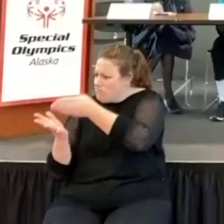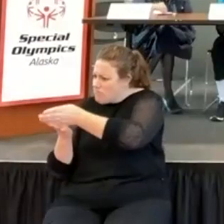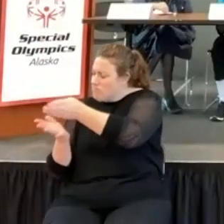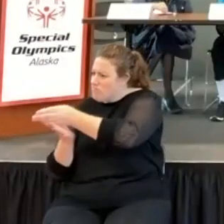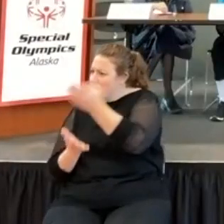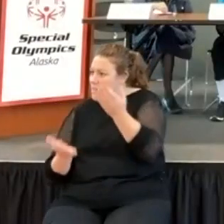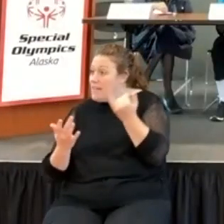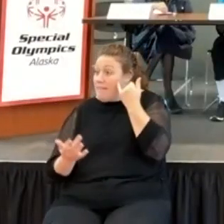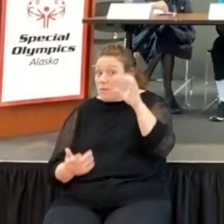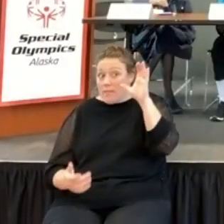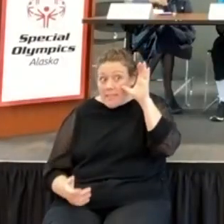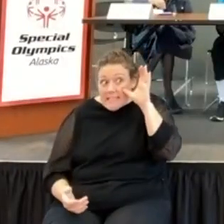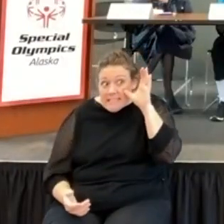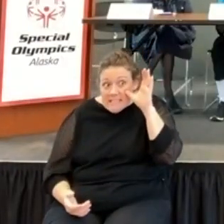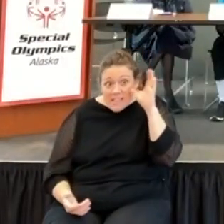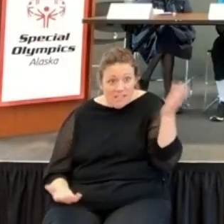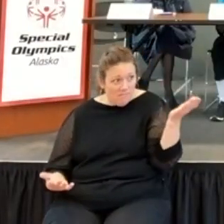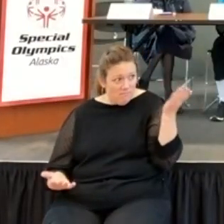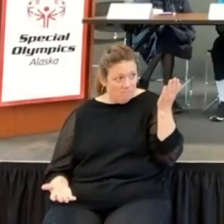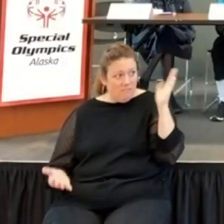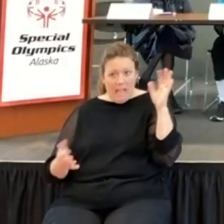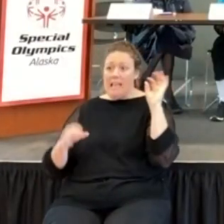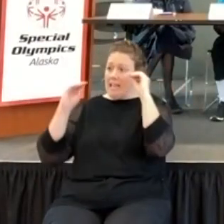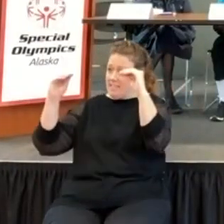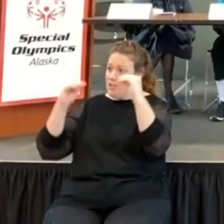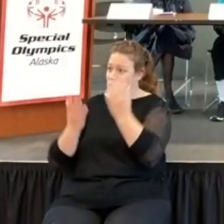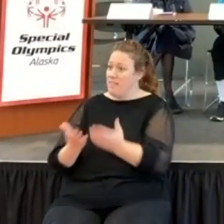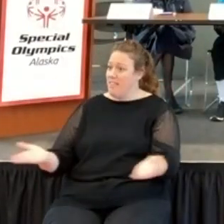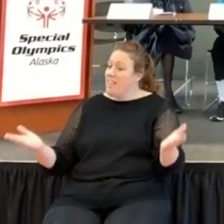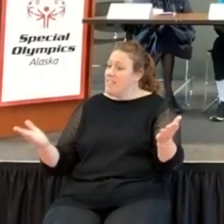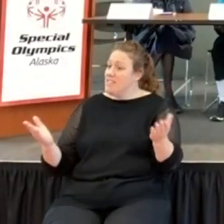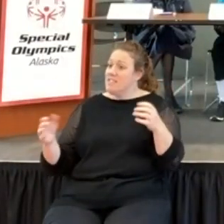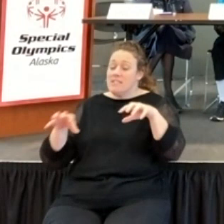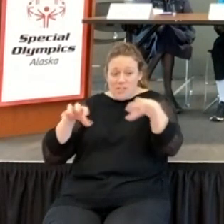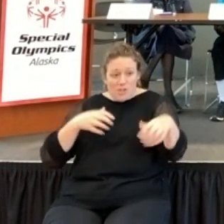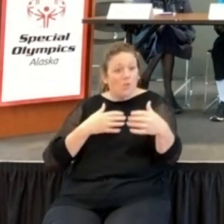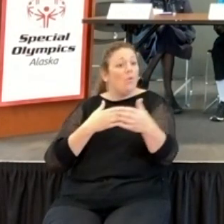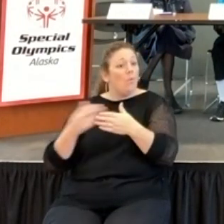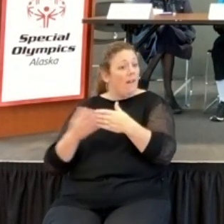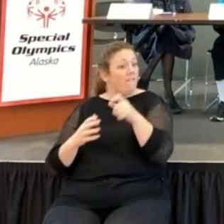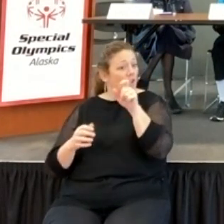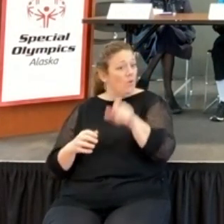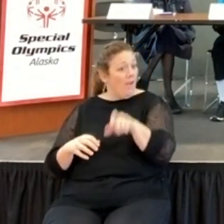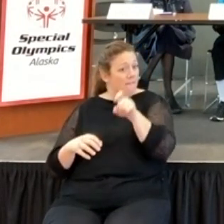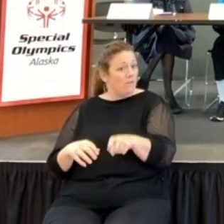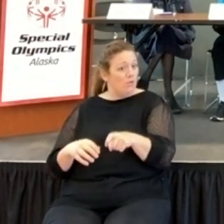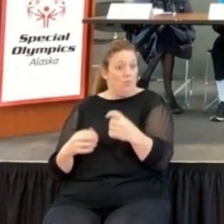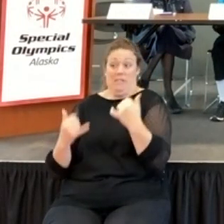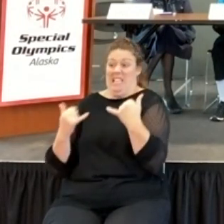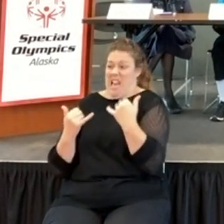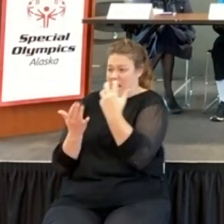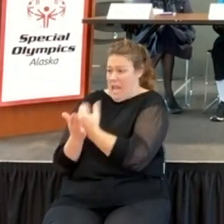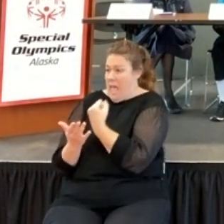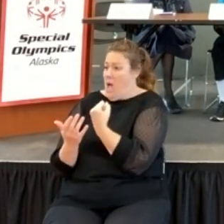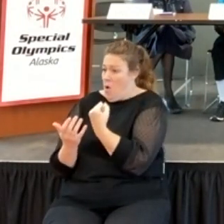way. Listen to your elders. Do what you have to do today so you don't have to worry about